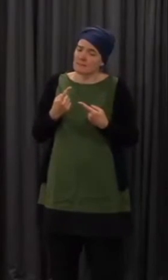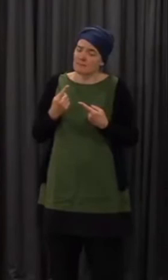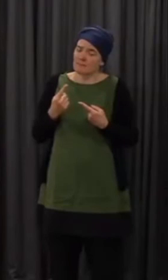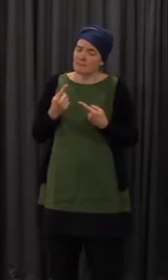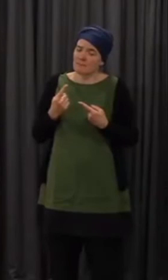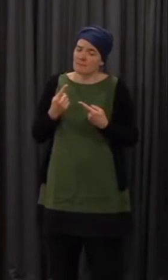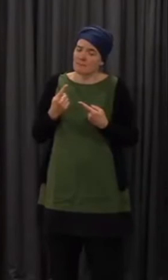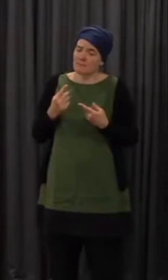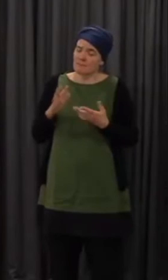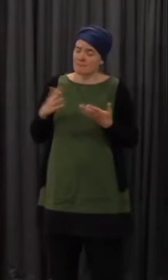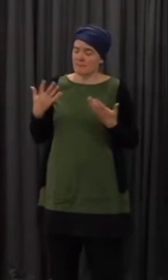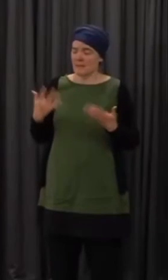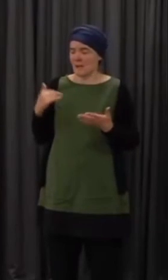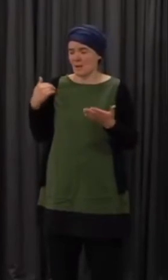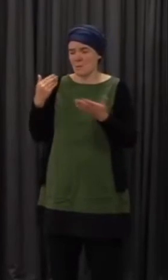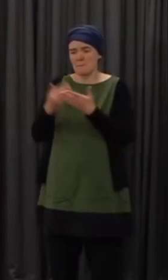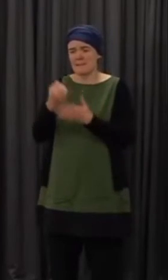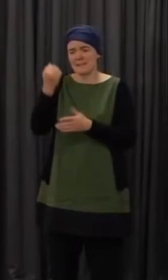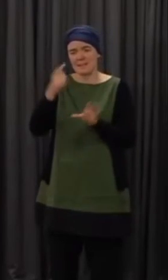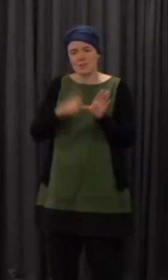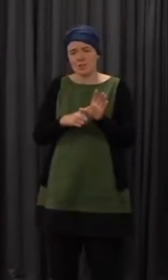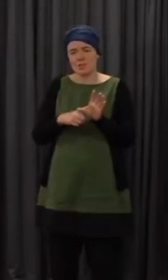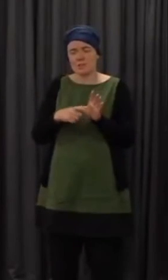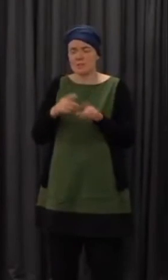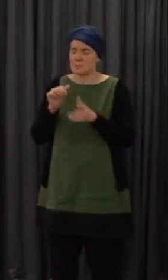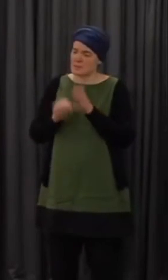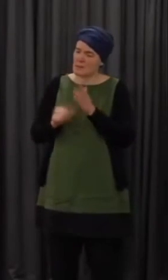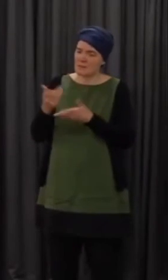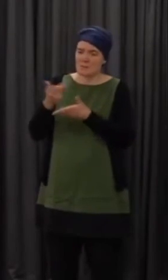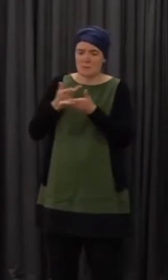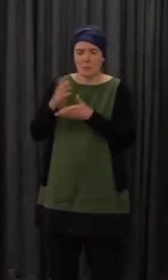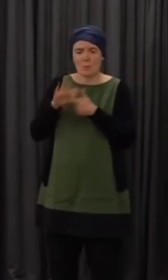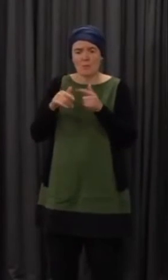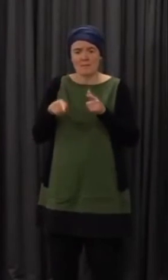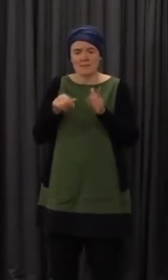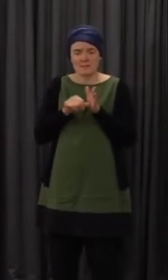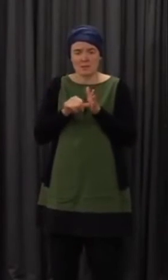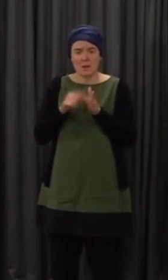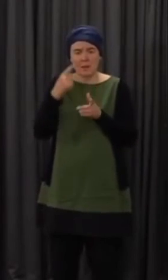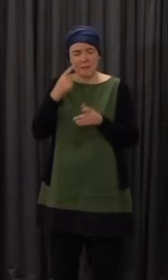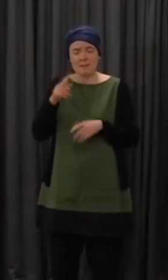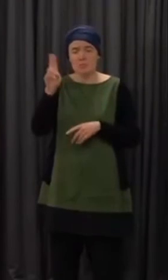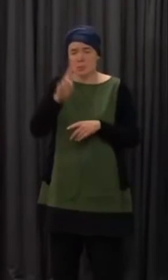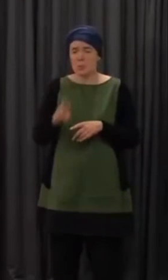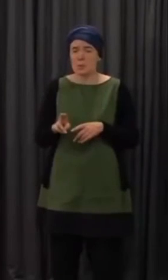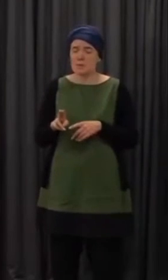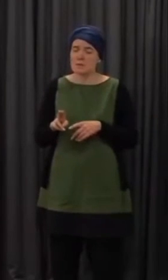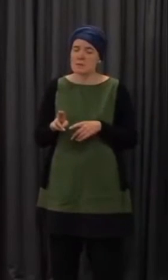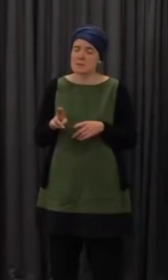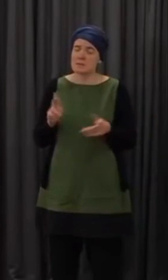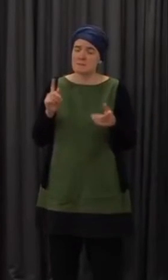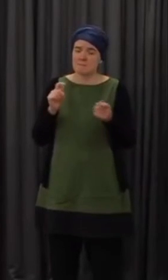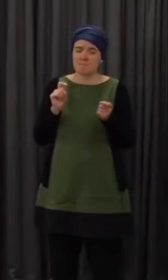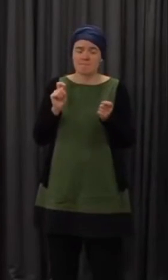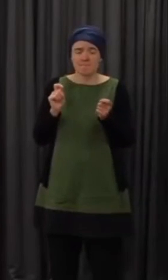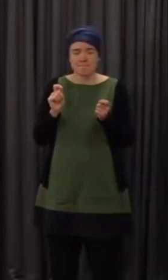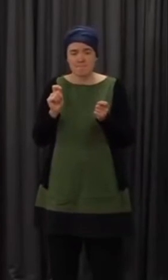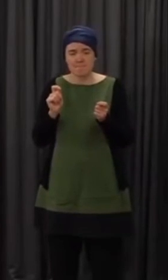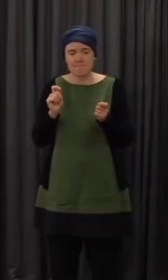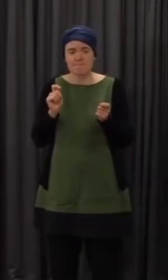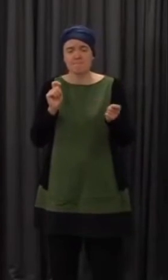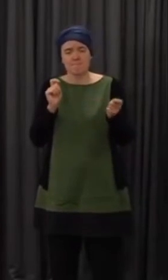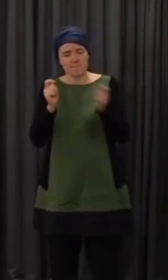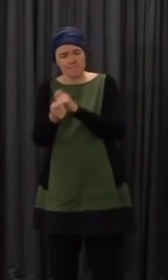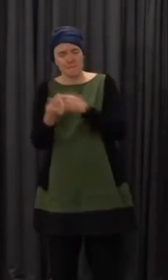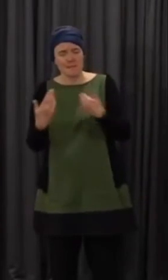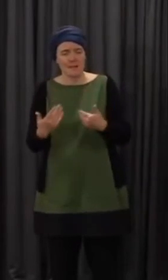began to talk about this issue, that schools are in a different place than they were back then, much more likely to know about that young